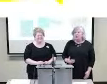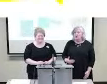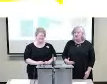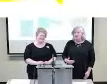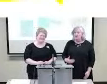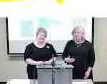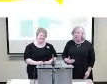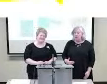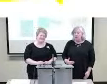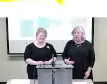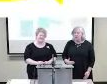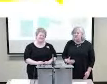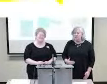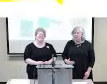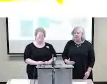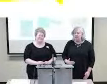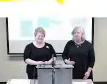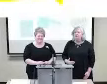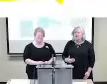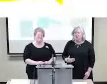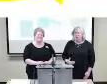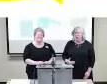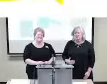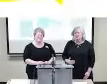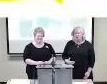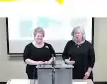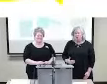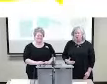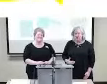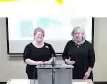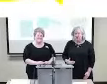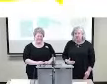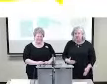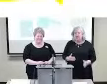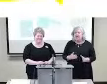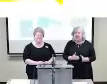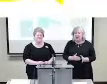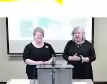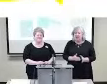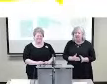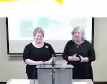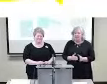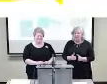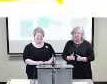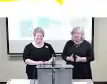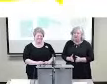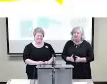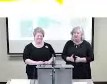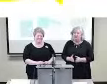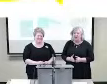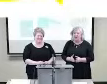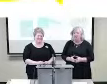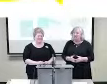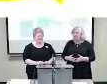or even a foreign language think in your mind i'm going to do the hardest first that way at the end of your